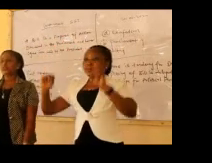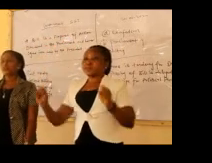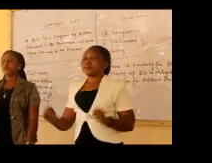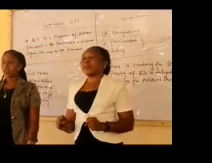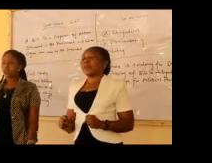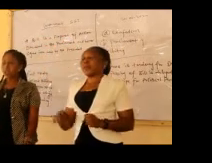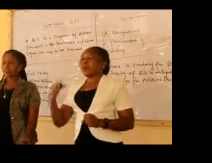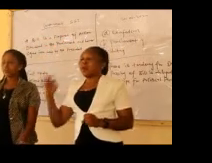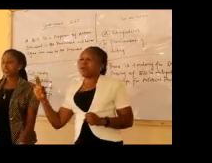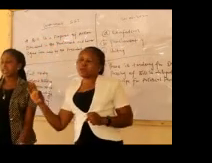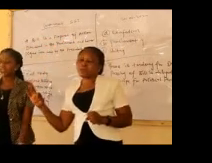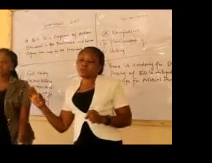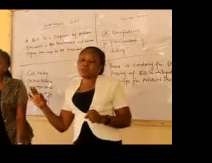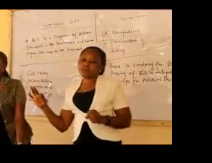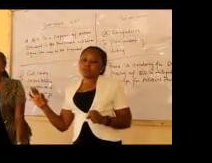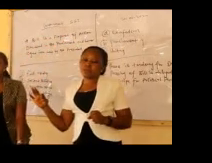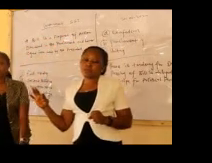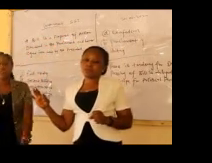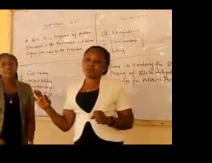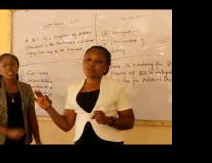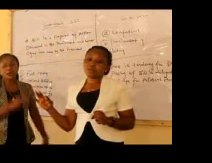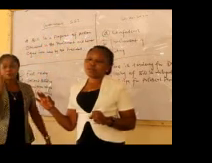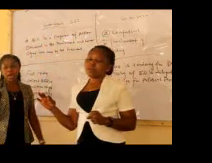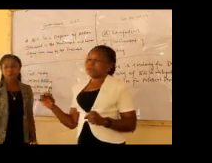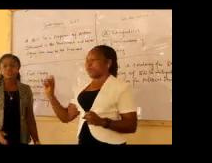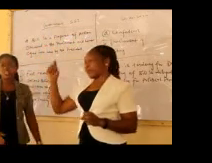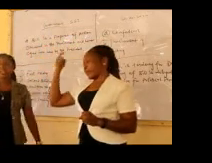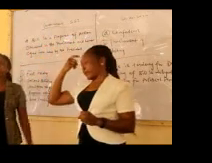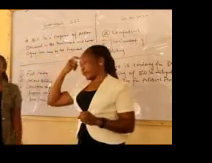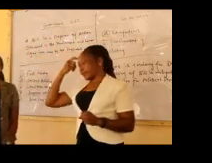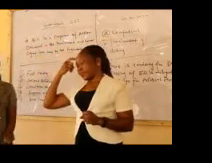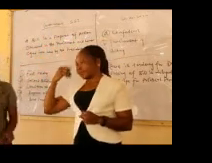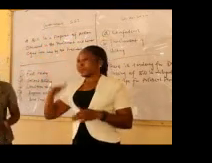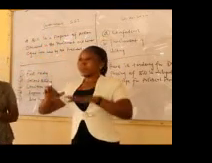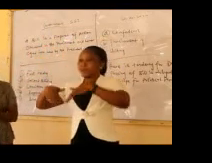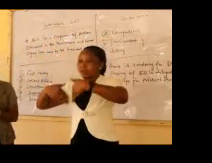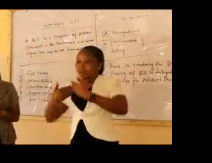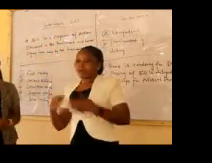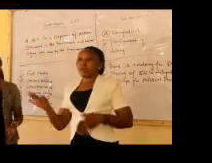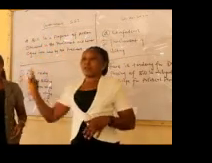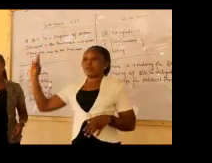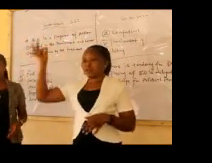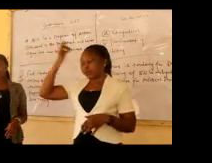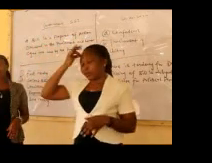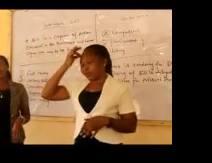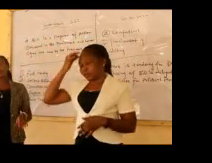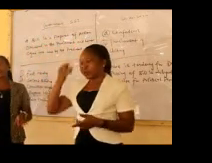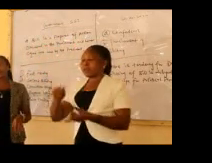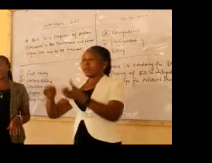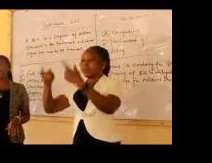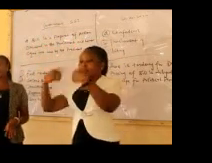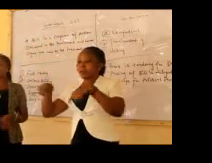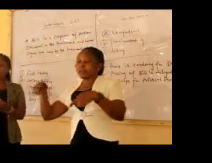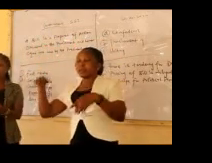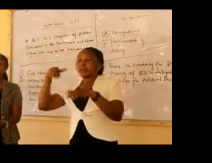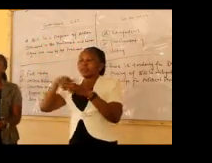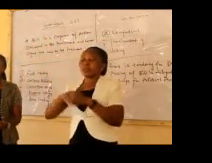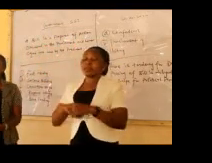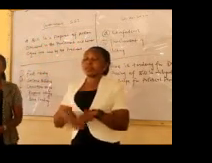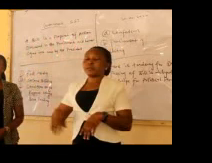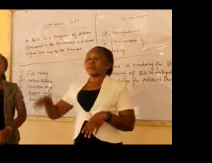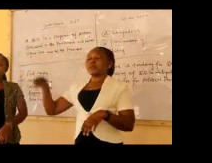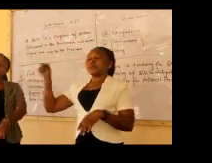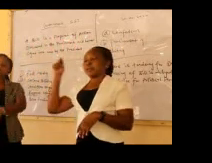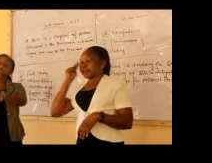what? Federalism in Nigeria, how federalism came about in Nigeria. And I've always told you that each time you see